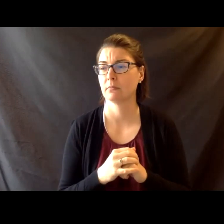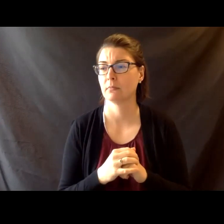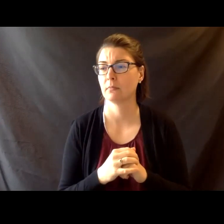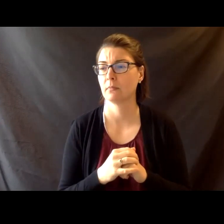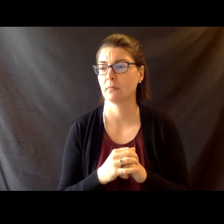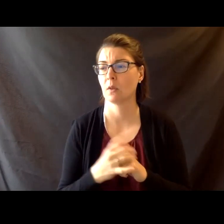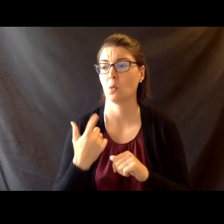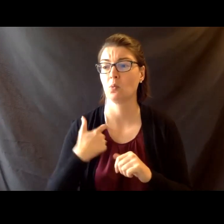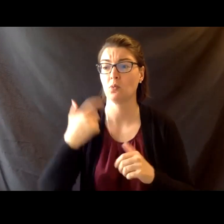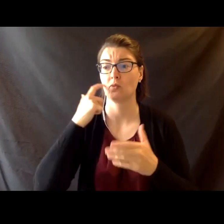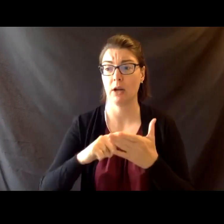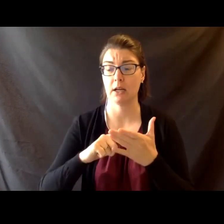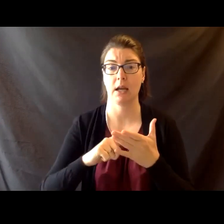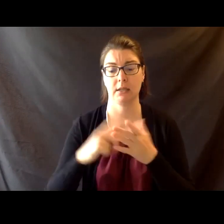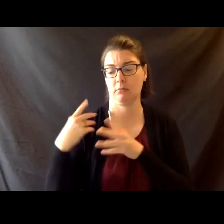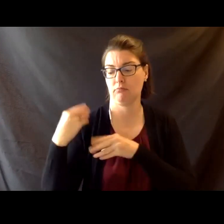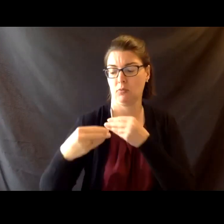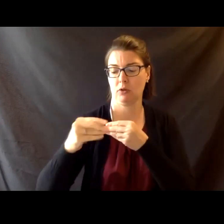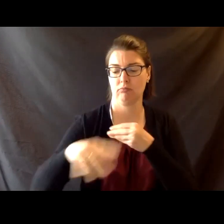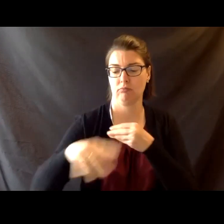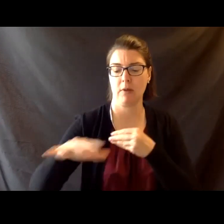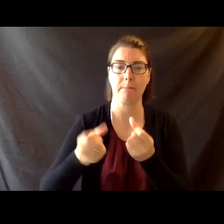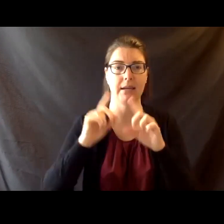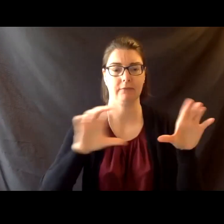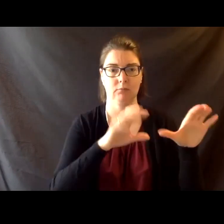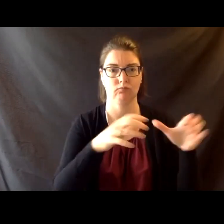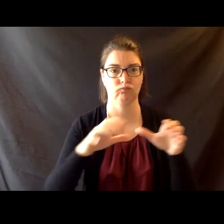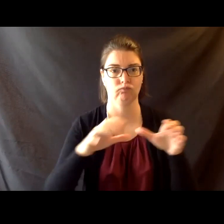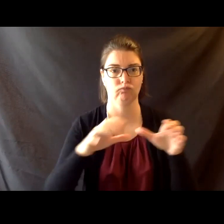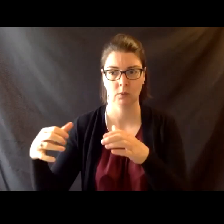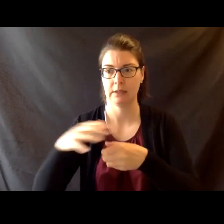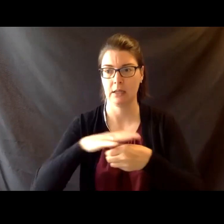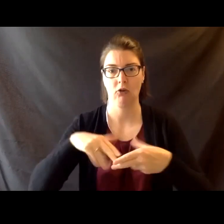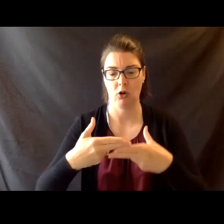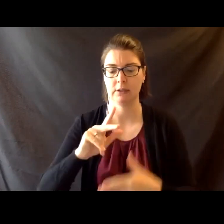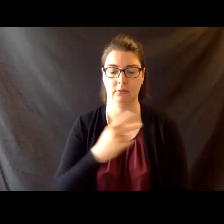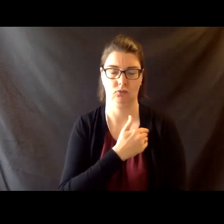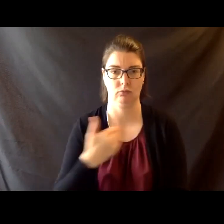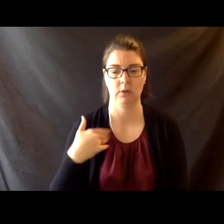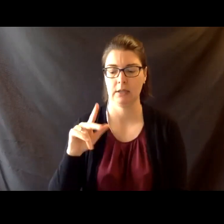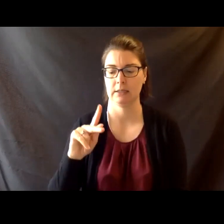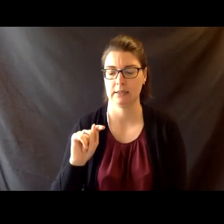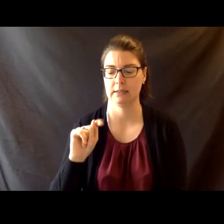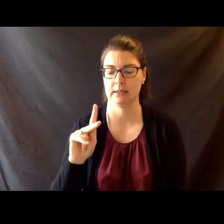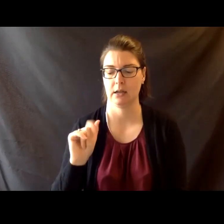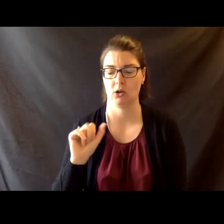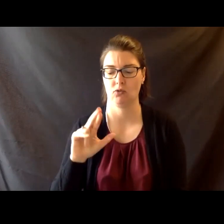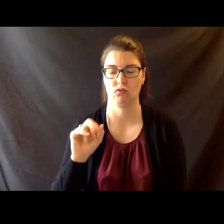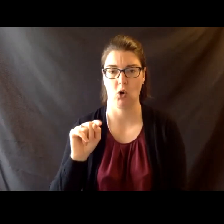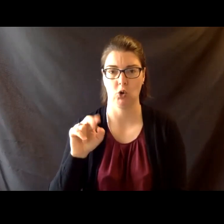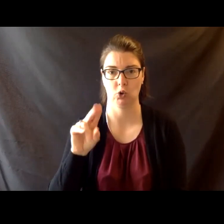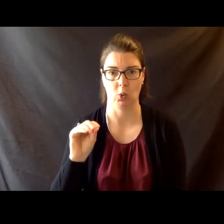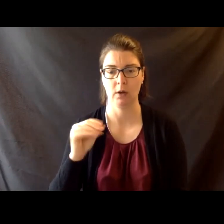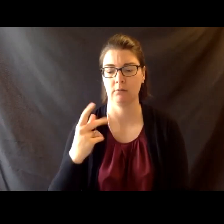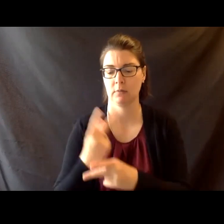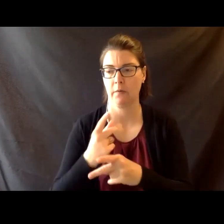traditional territory of many Indigenous nations. The area known as Tikaronto has been caretaken by the